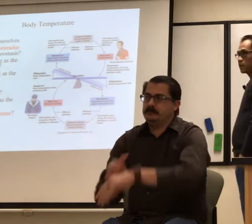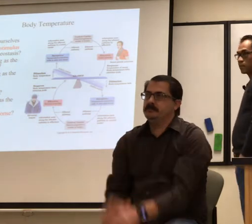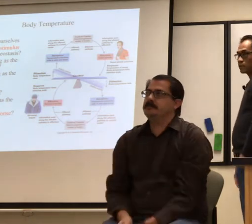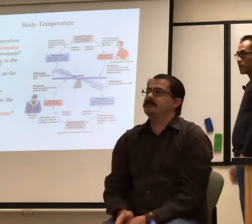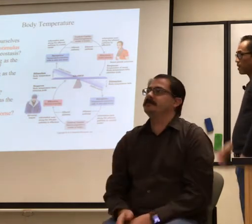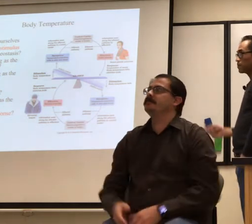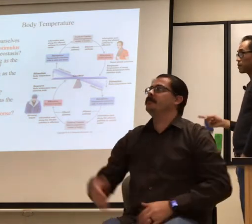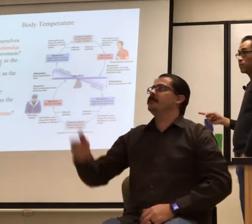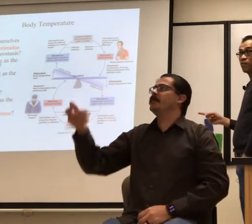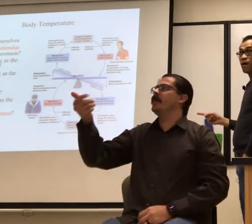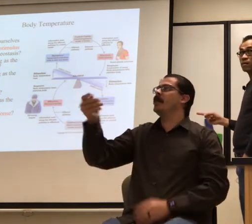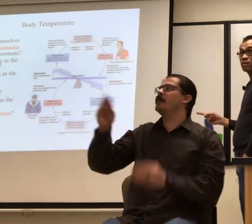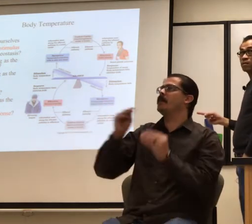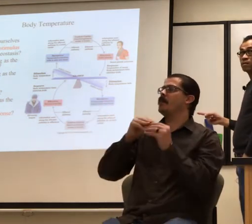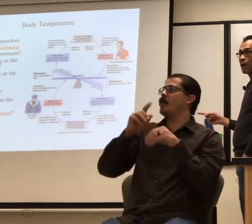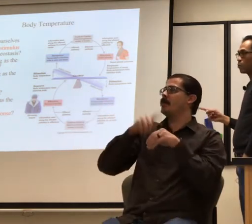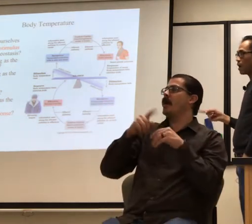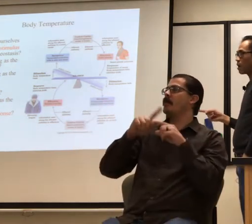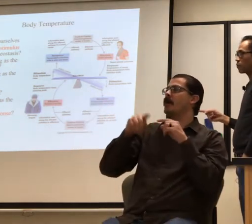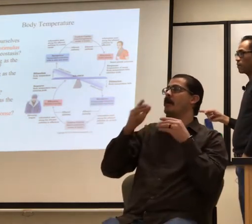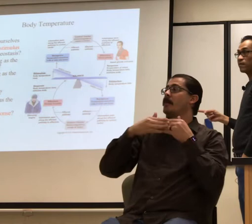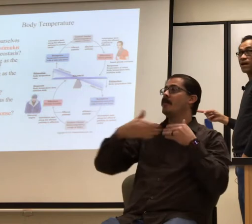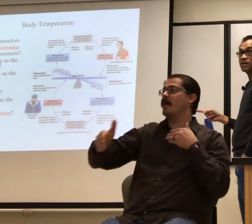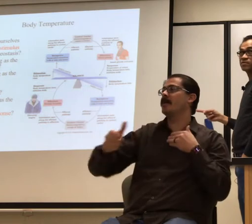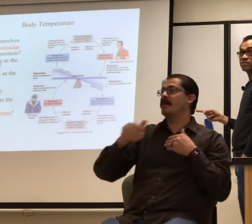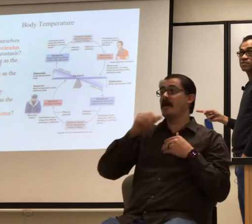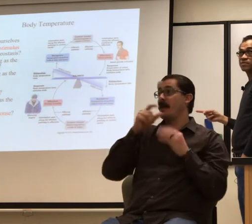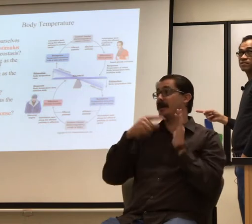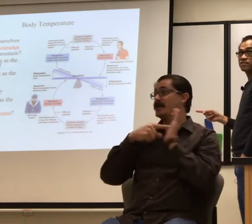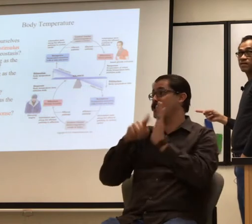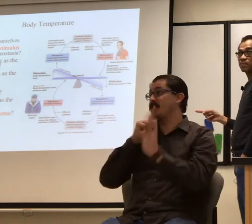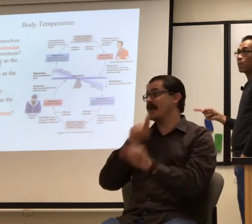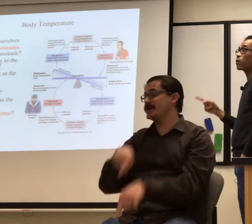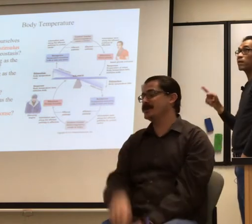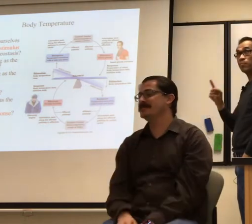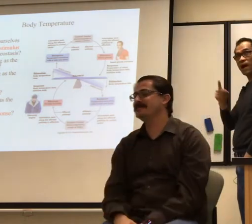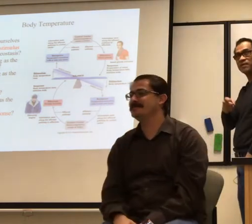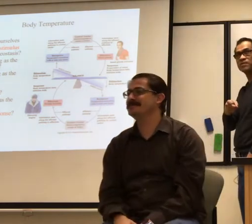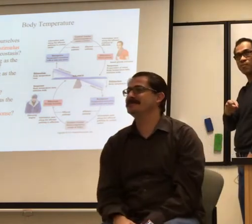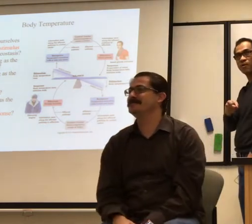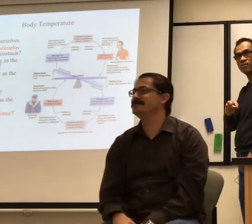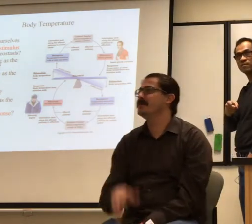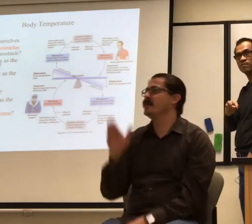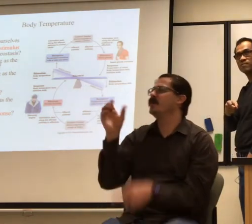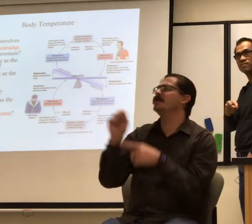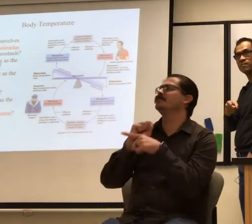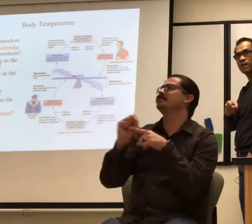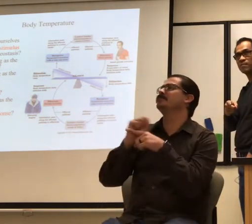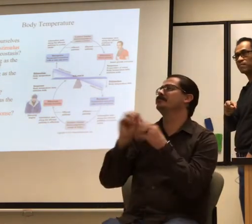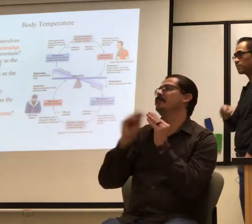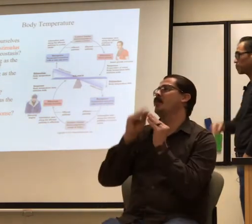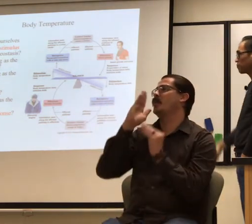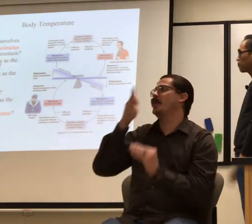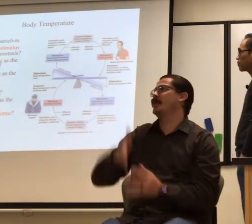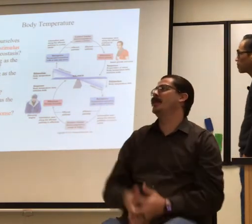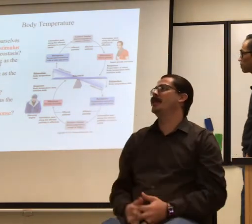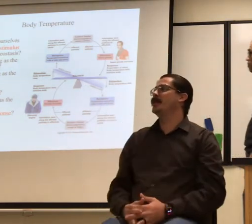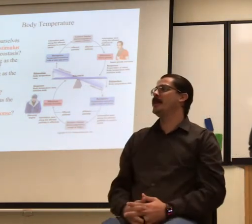Give just a little more time, then I'm just going to move on. I will not reveal the answers, okay? But we're going to practice more, okay?